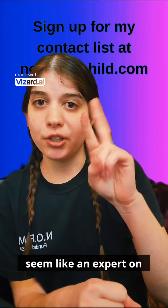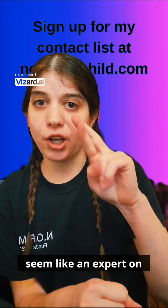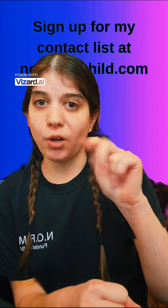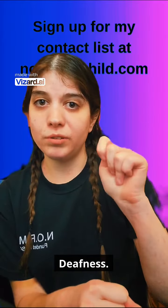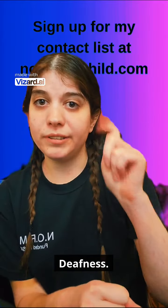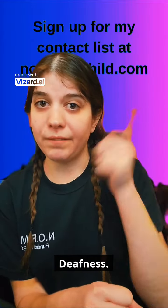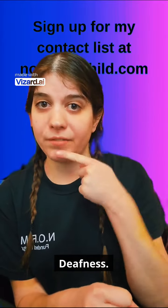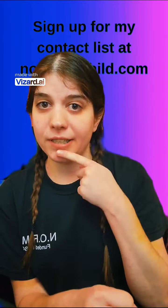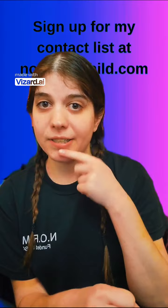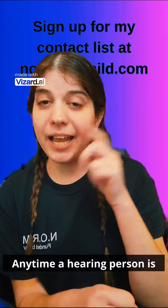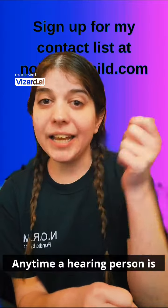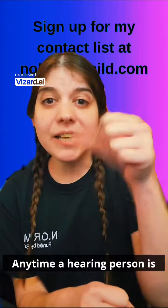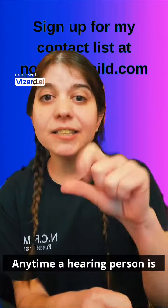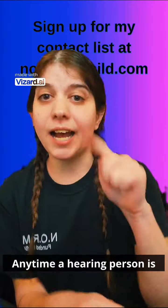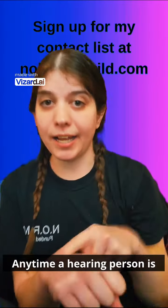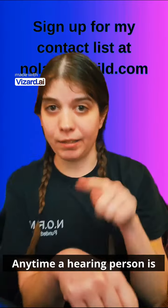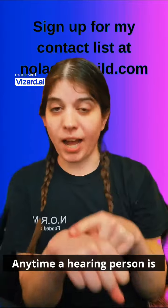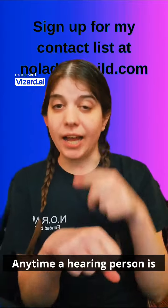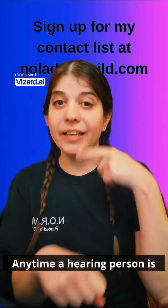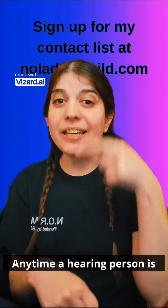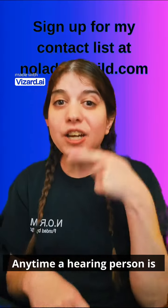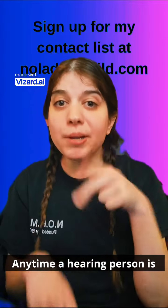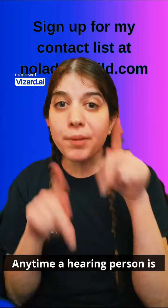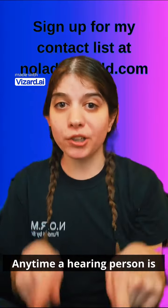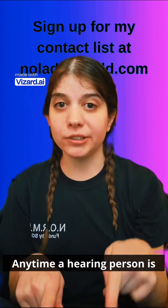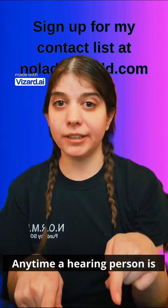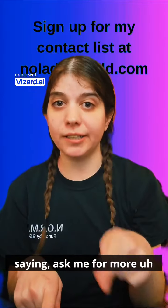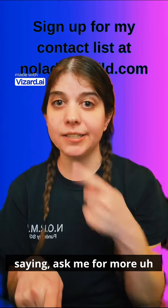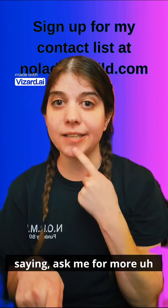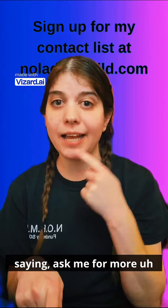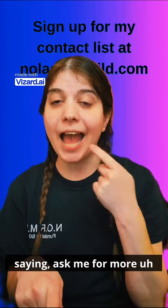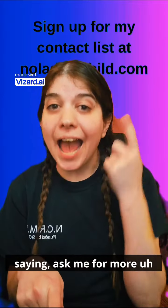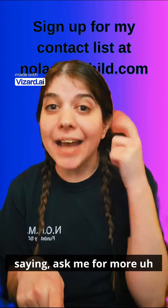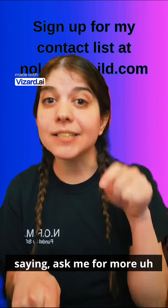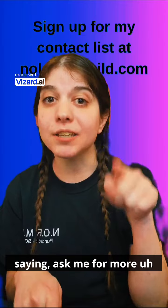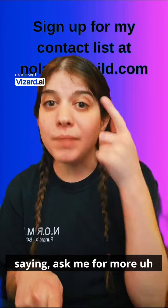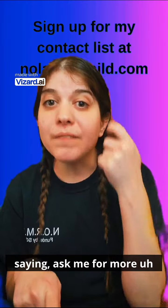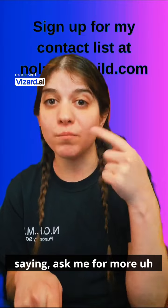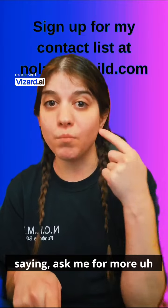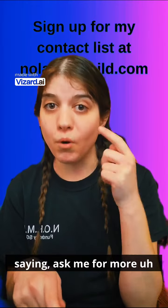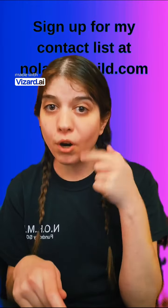on deafness. Anytime a hearing person is saying, ask me for more